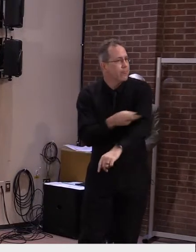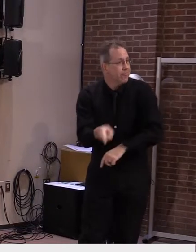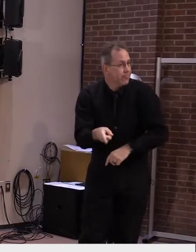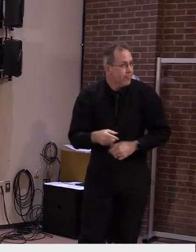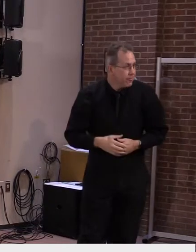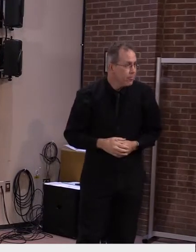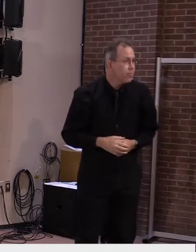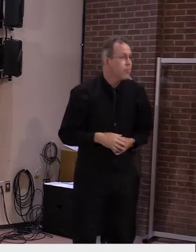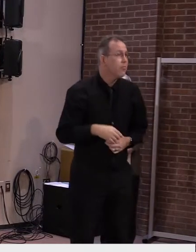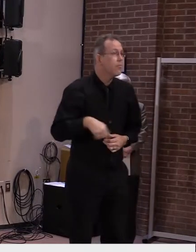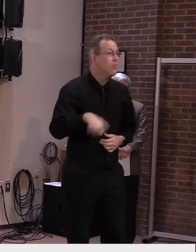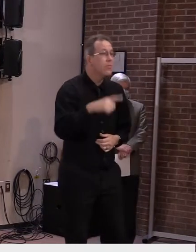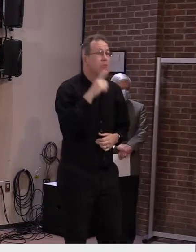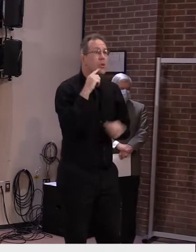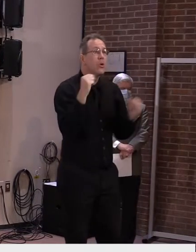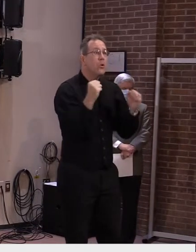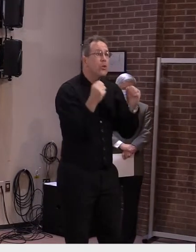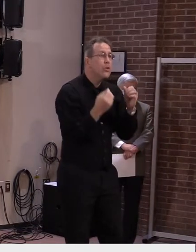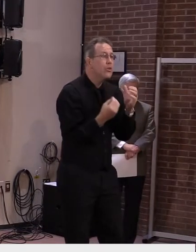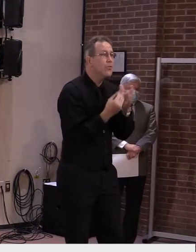at